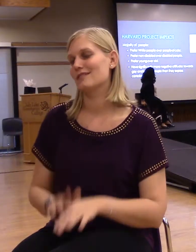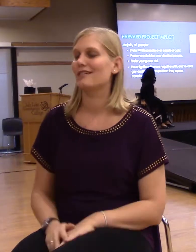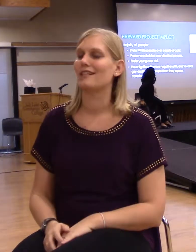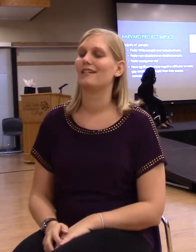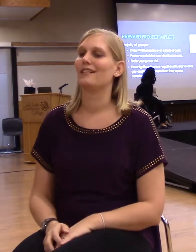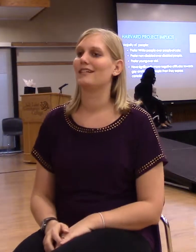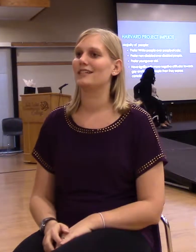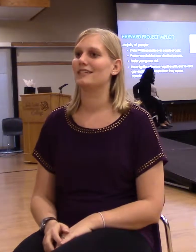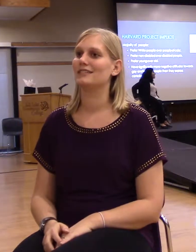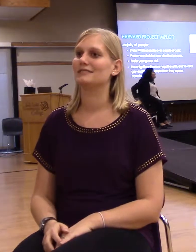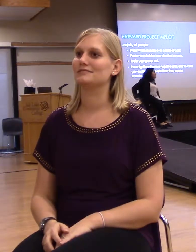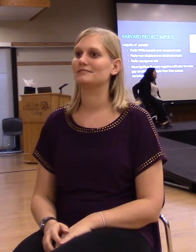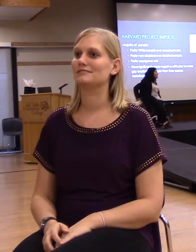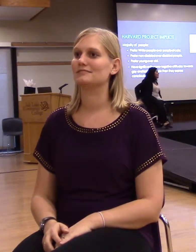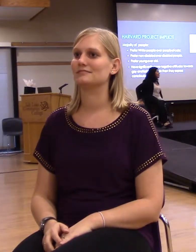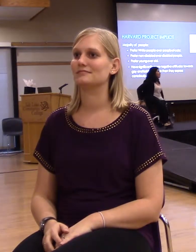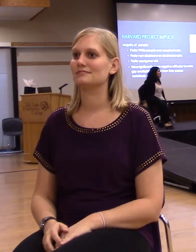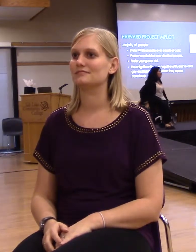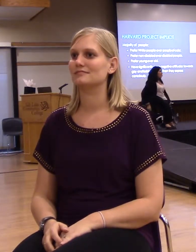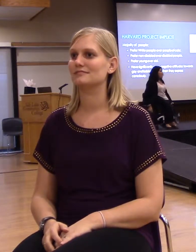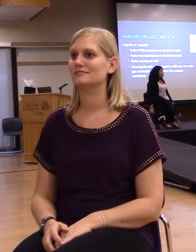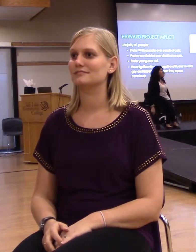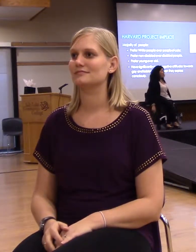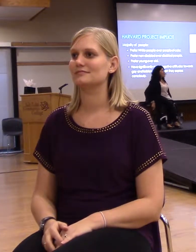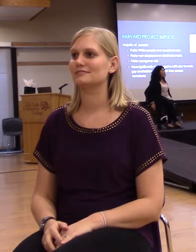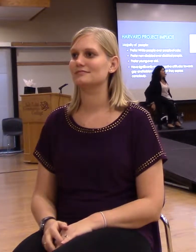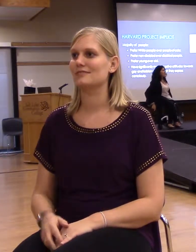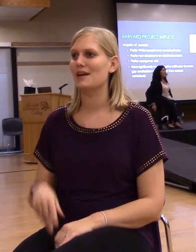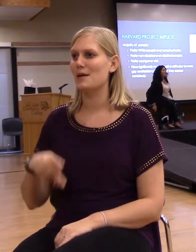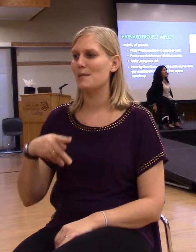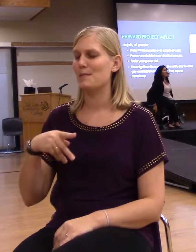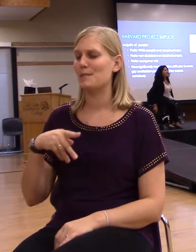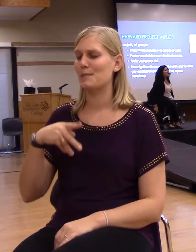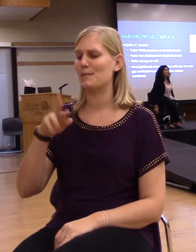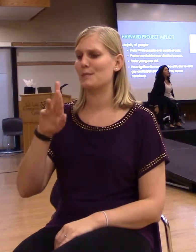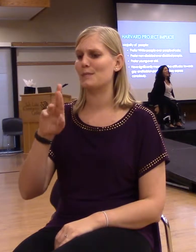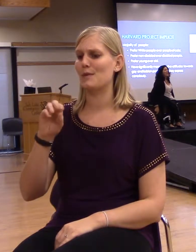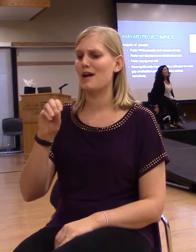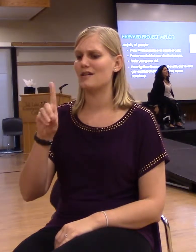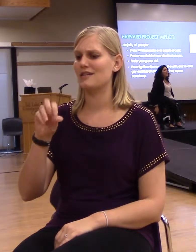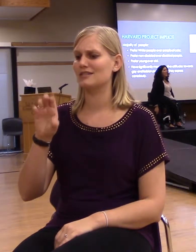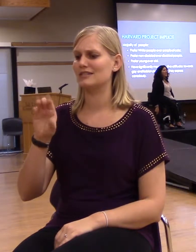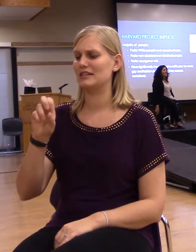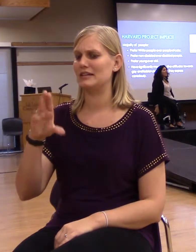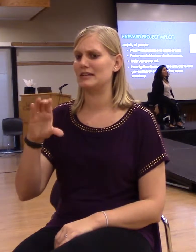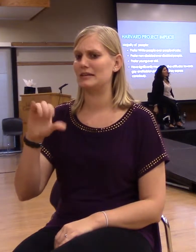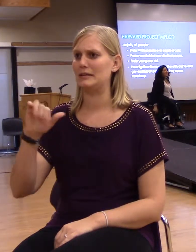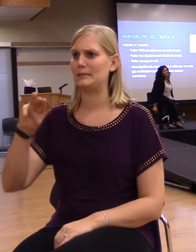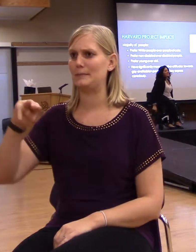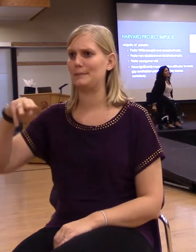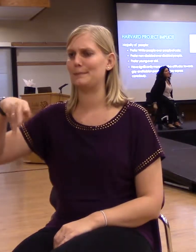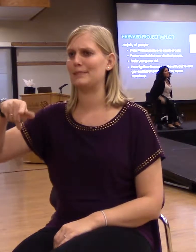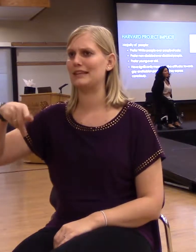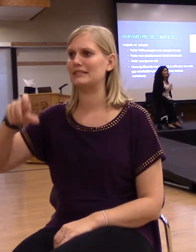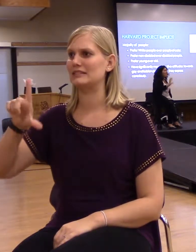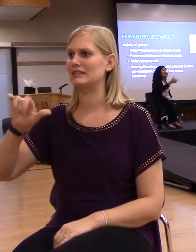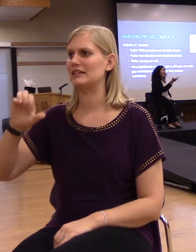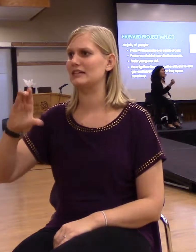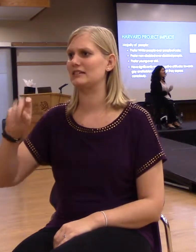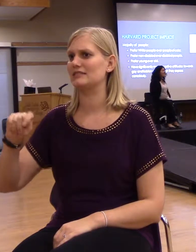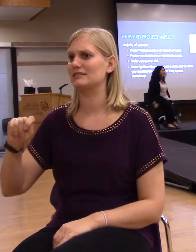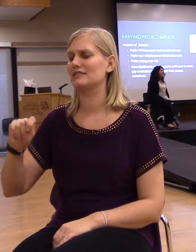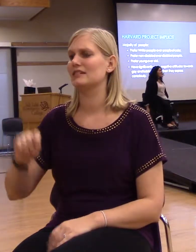Have folks ever taken Project Implicit, the Harvard Project Implicit Bias Test? I see a few nods. This is a really